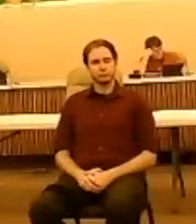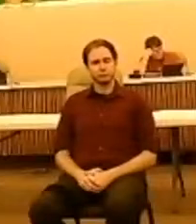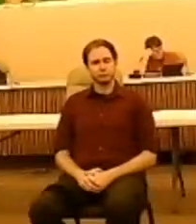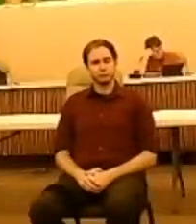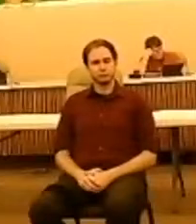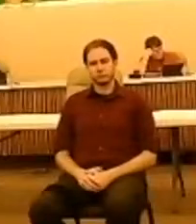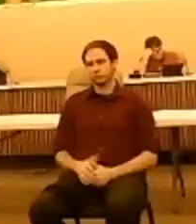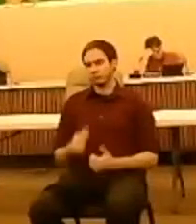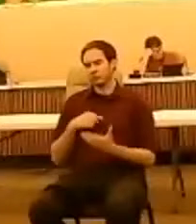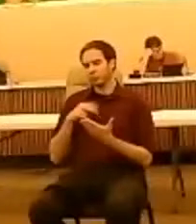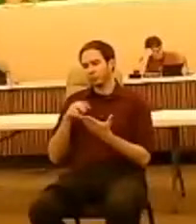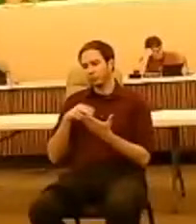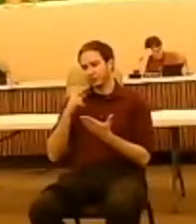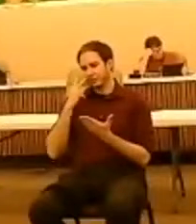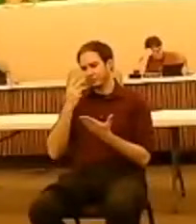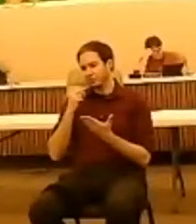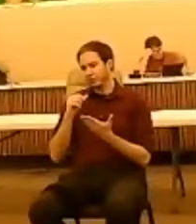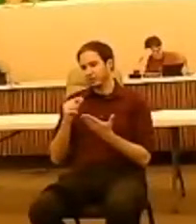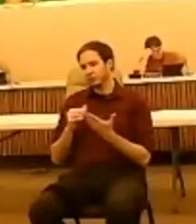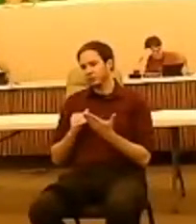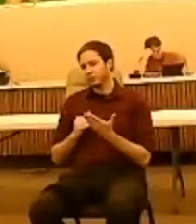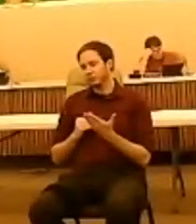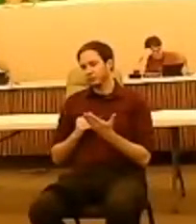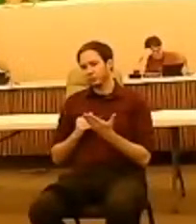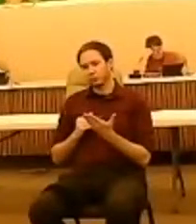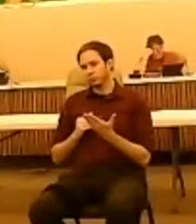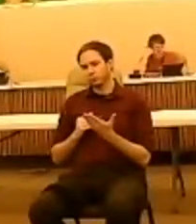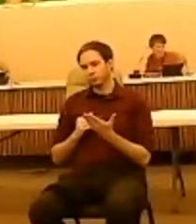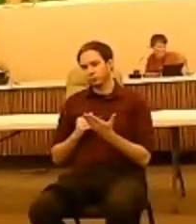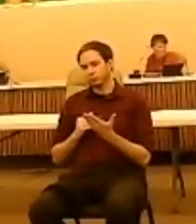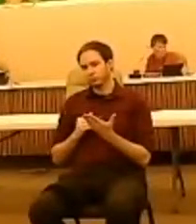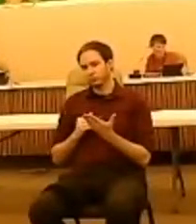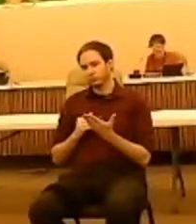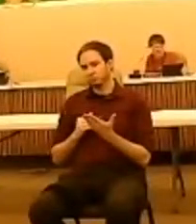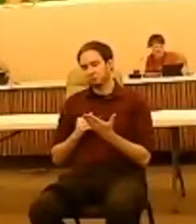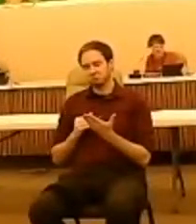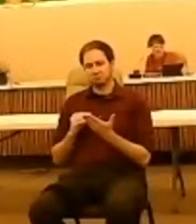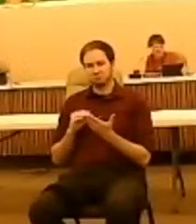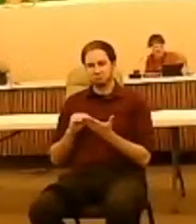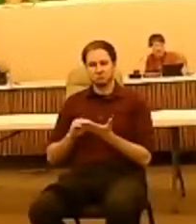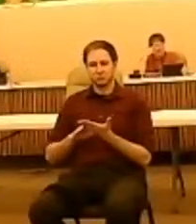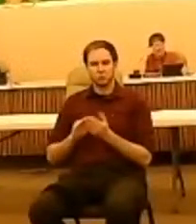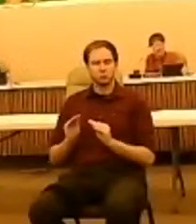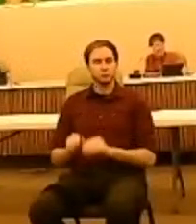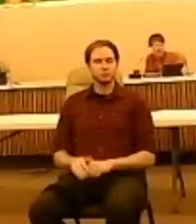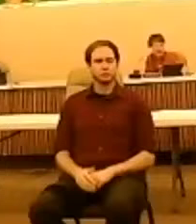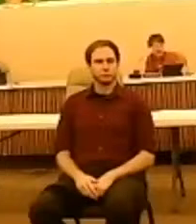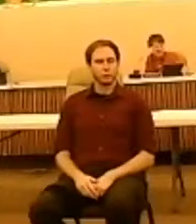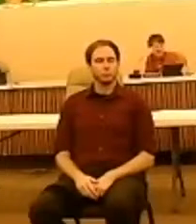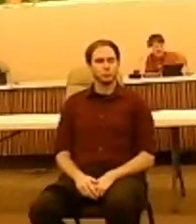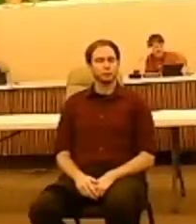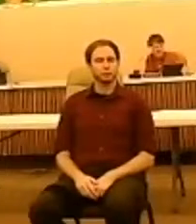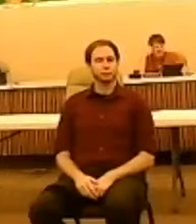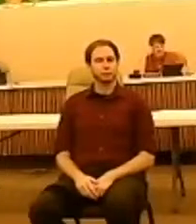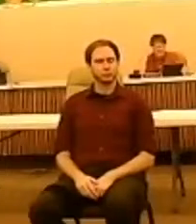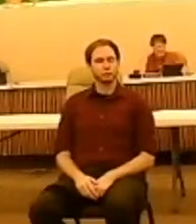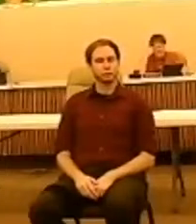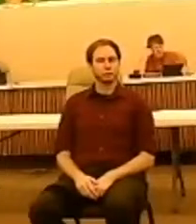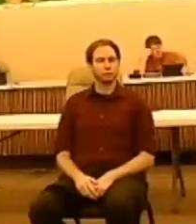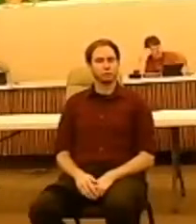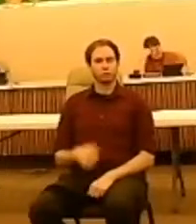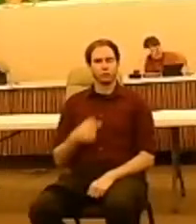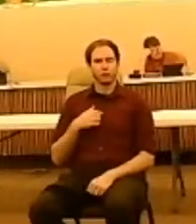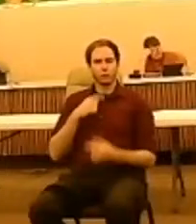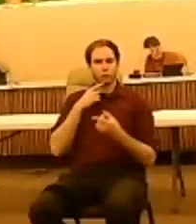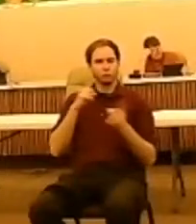I'm just looking through if there's anything of note that I see in the thing, not that I see. So I'll just read the